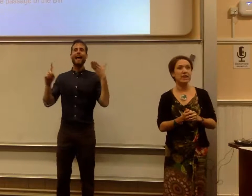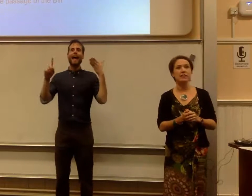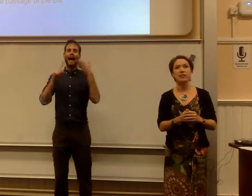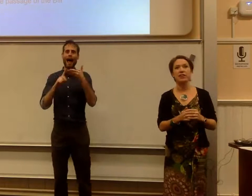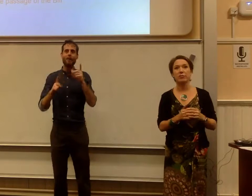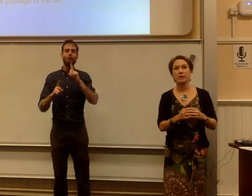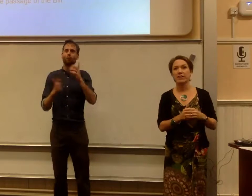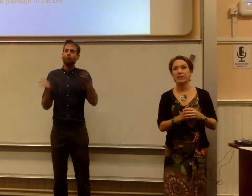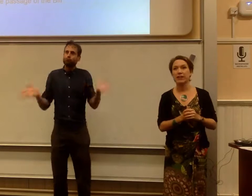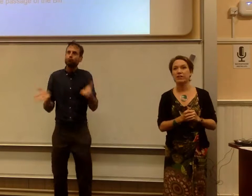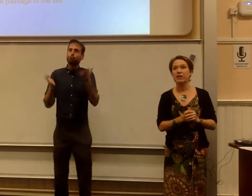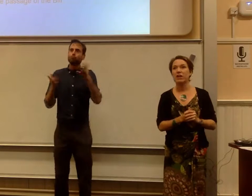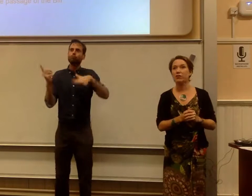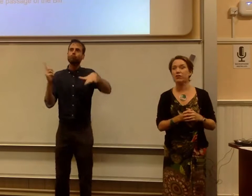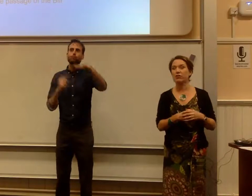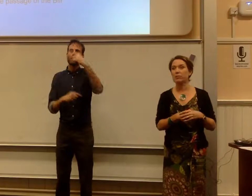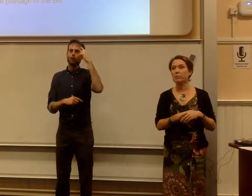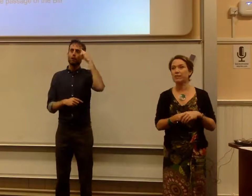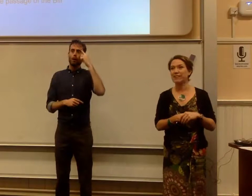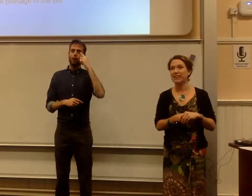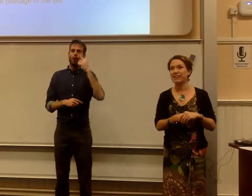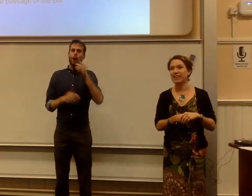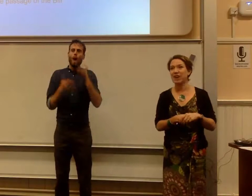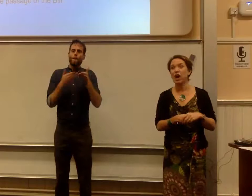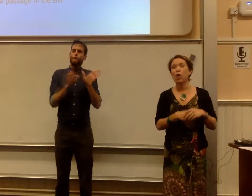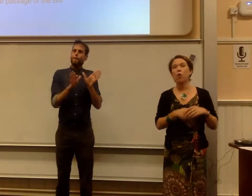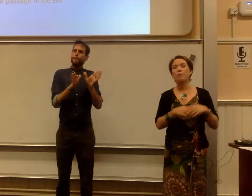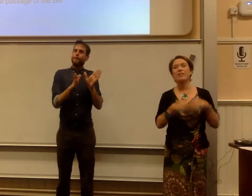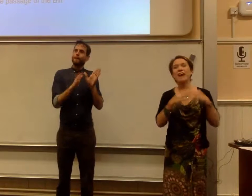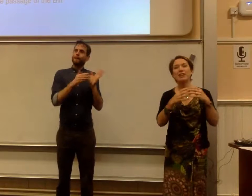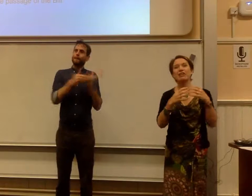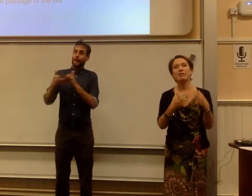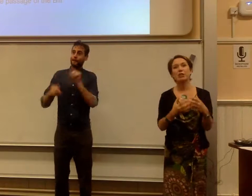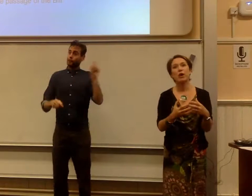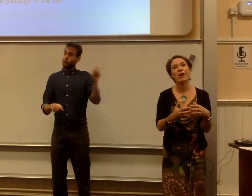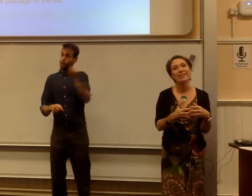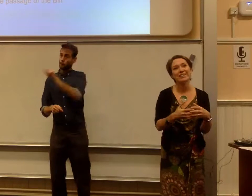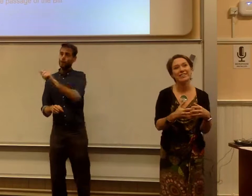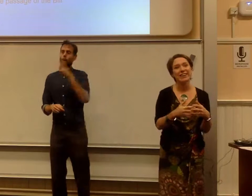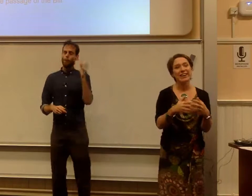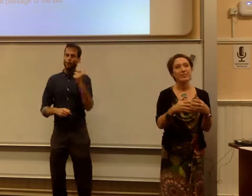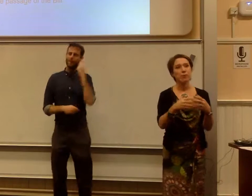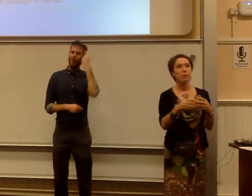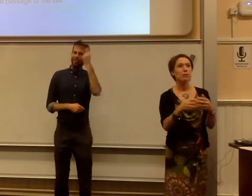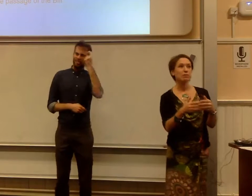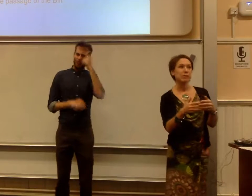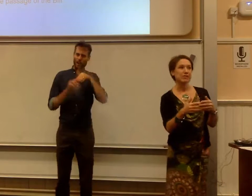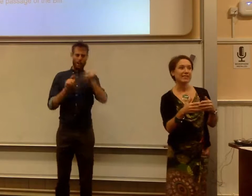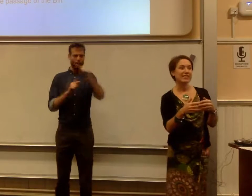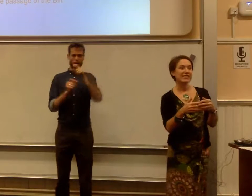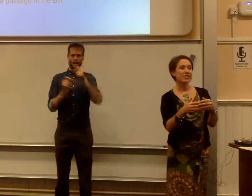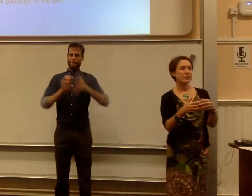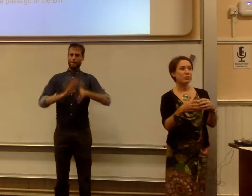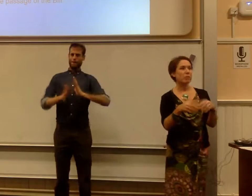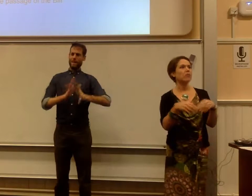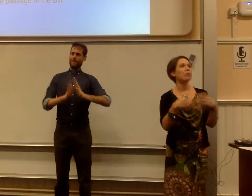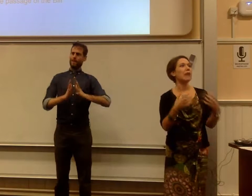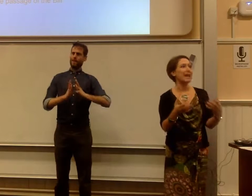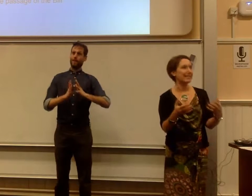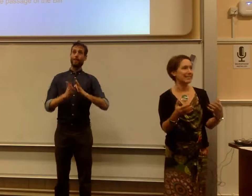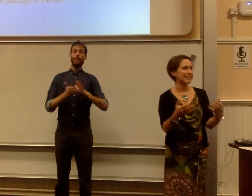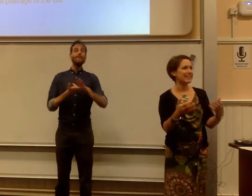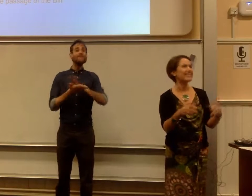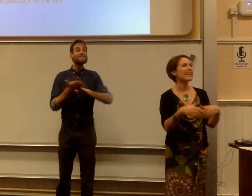and understanding of BSL across the public sector. What it actually requires is for public bodies to